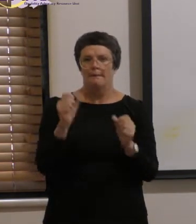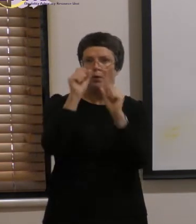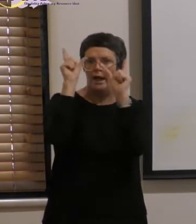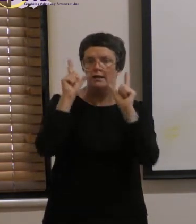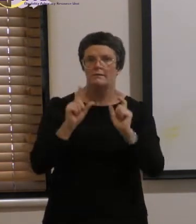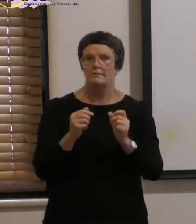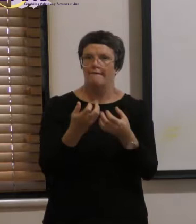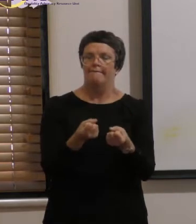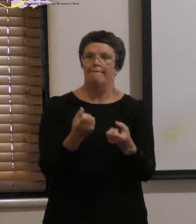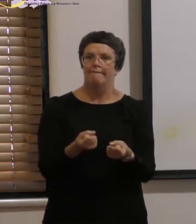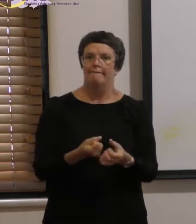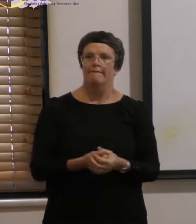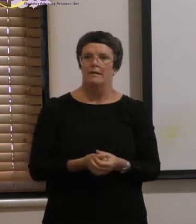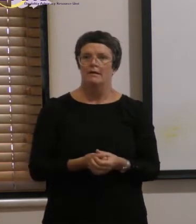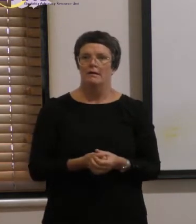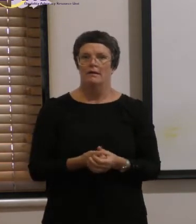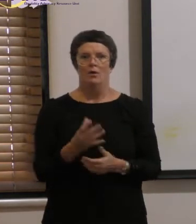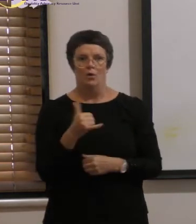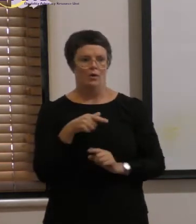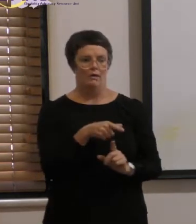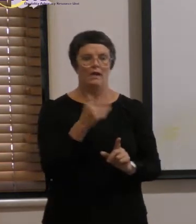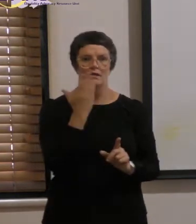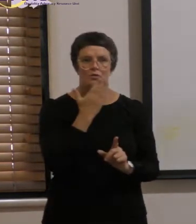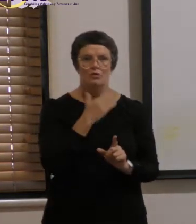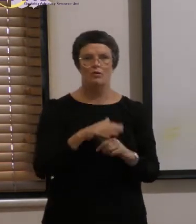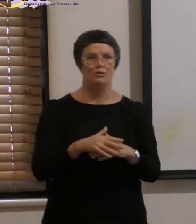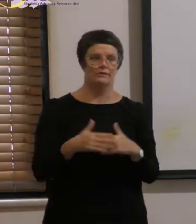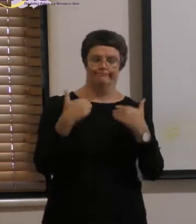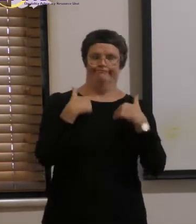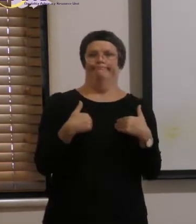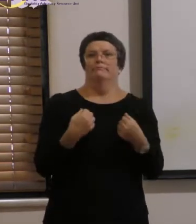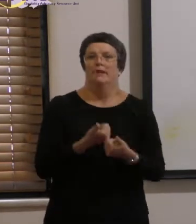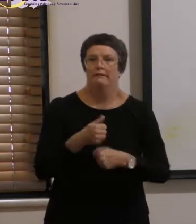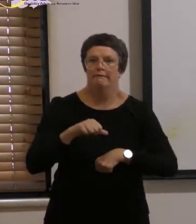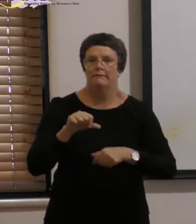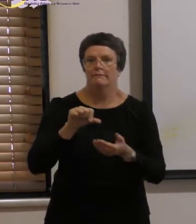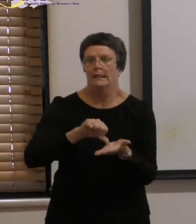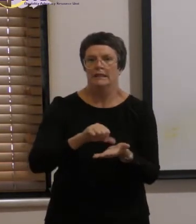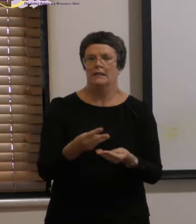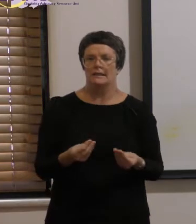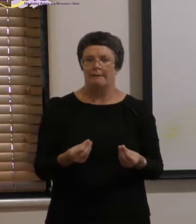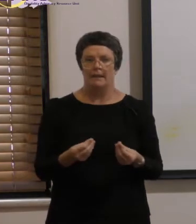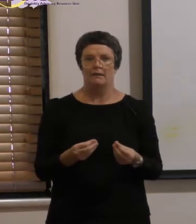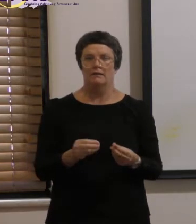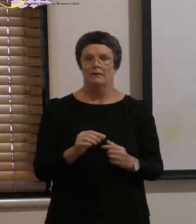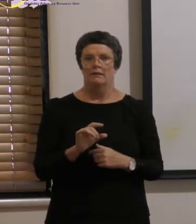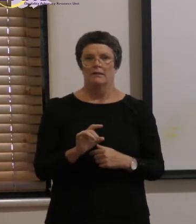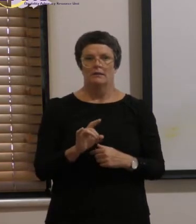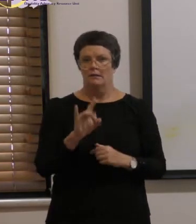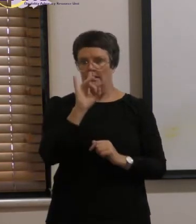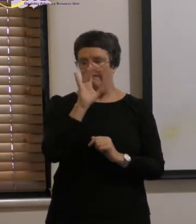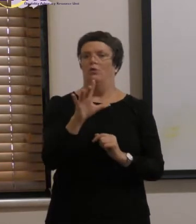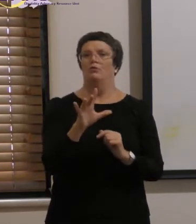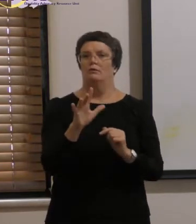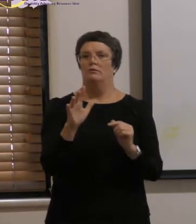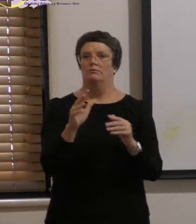better. Or the school is particularly rich or something and can, it just really usually depends on a whole lot of things